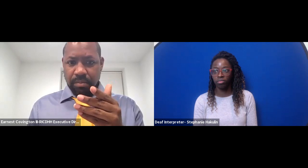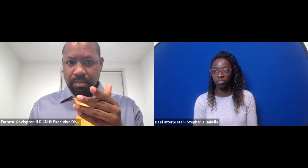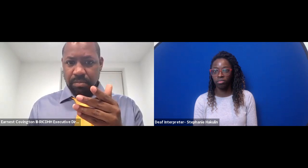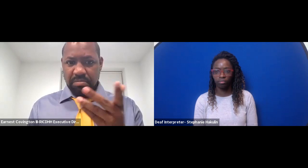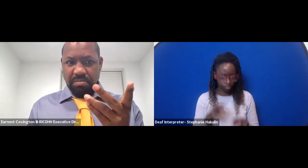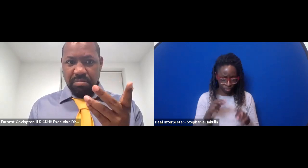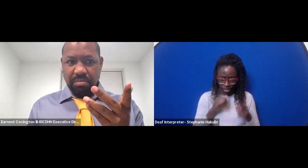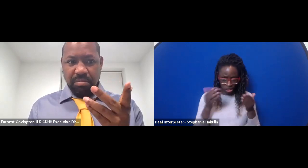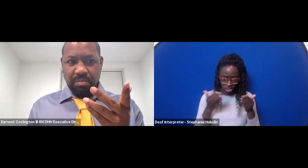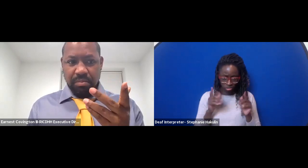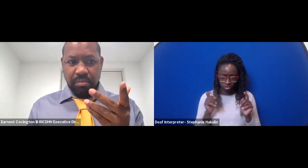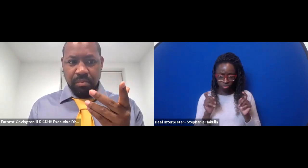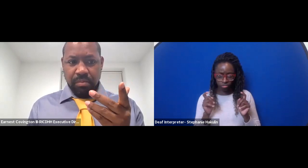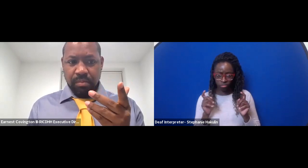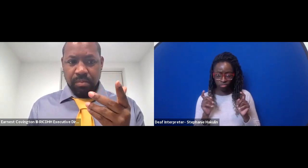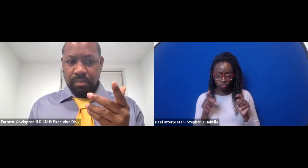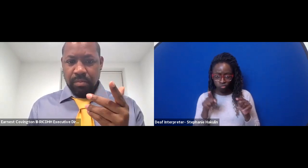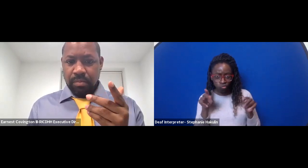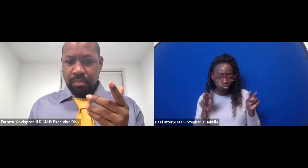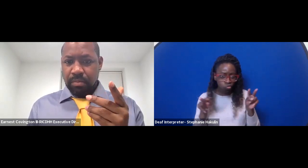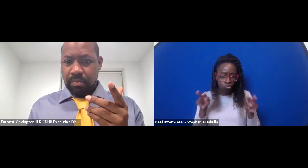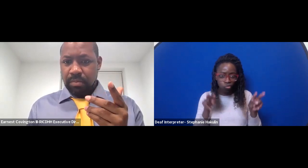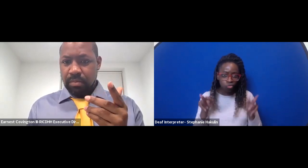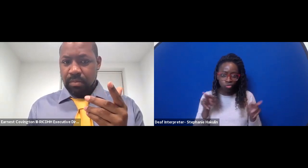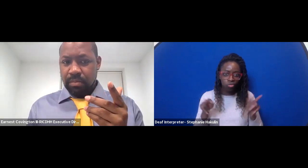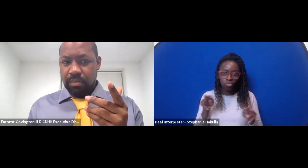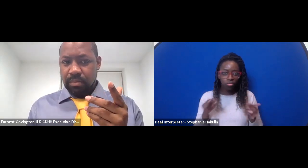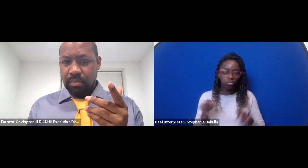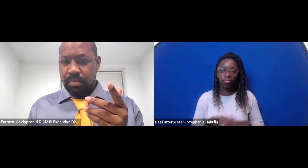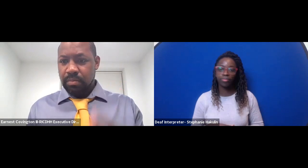I'm not seeing Deb right now. Are you there, Deb?